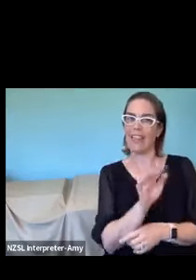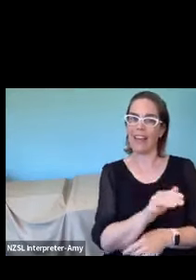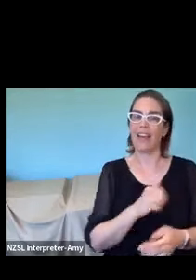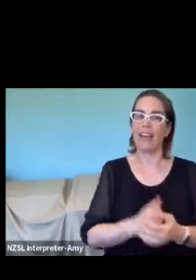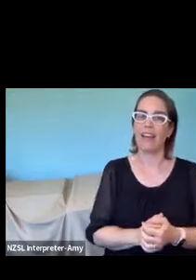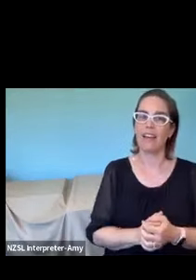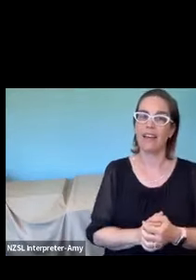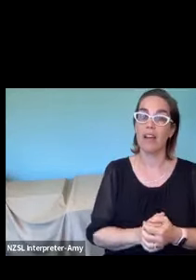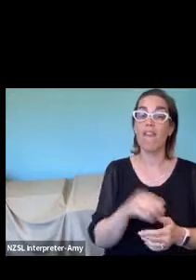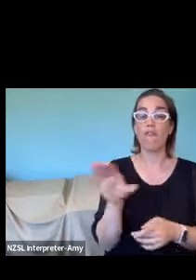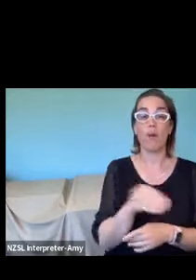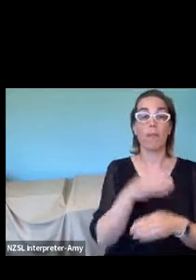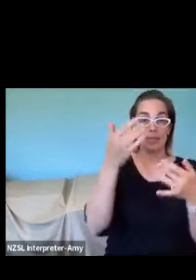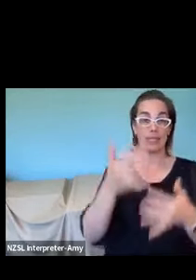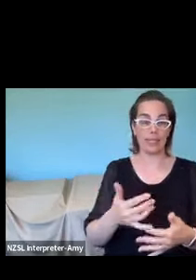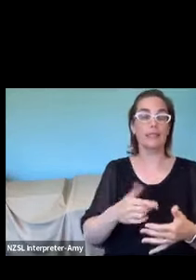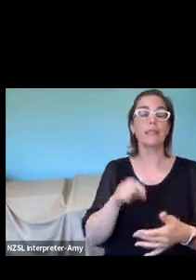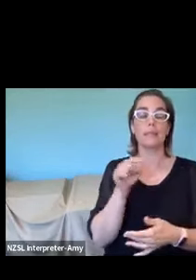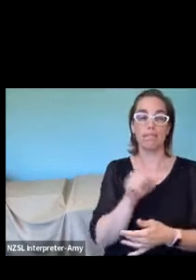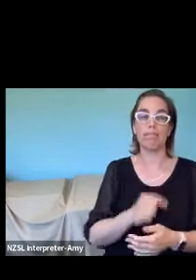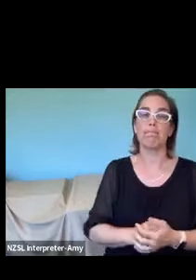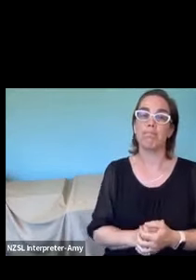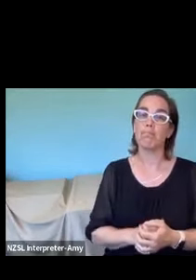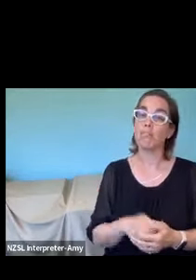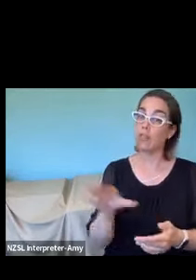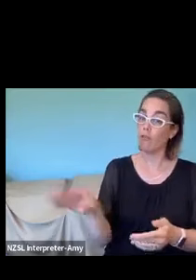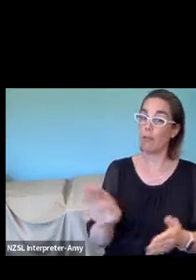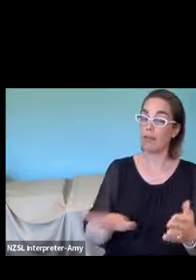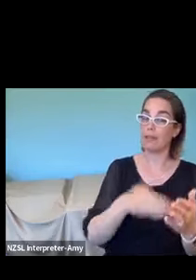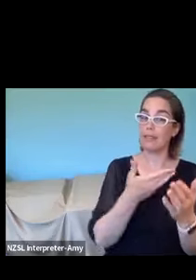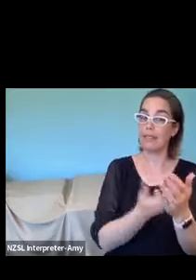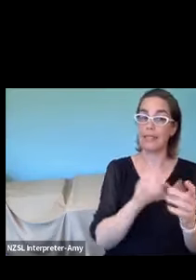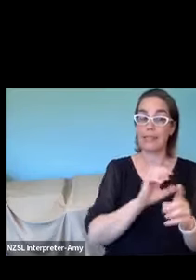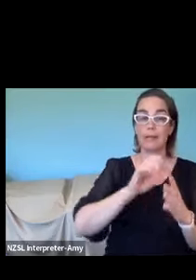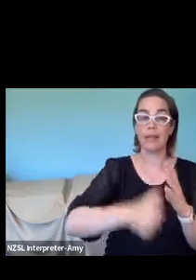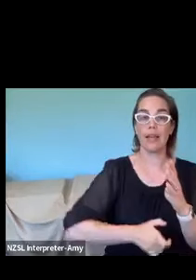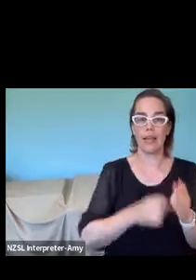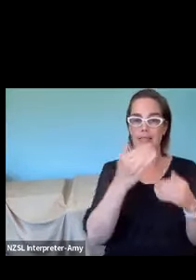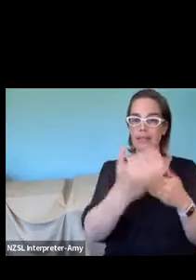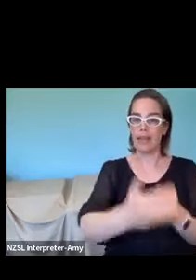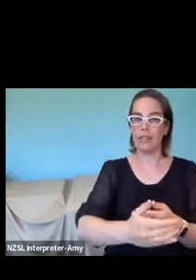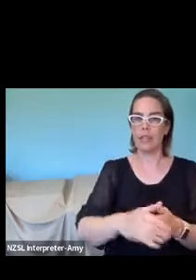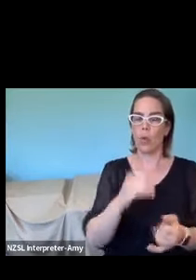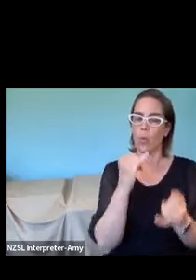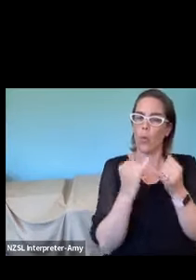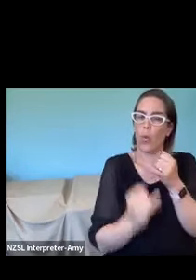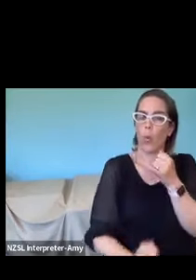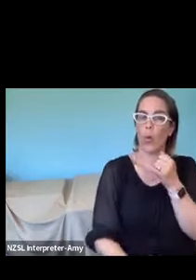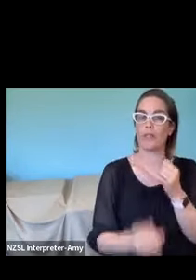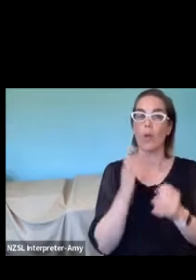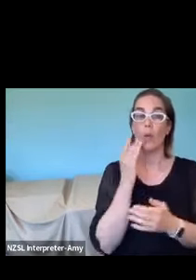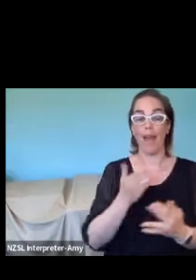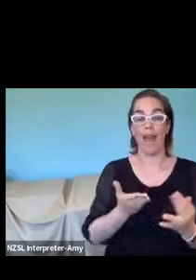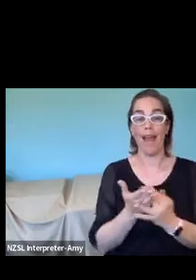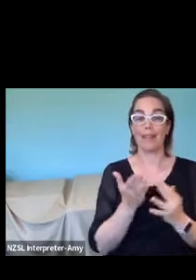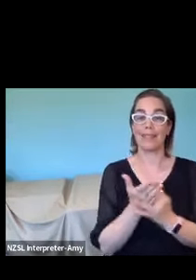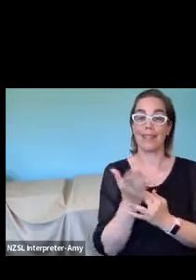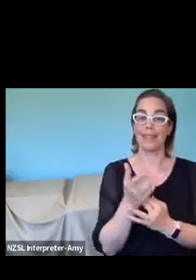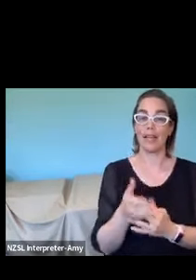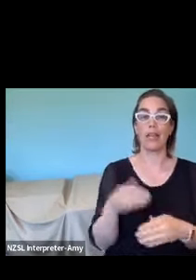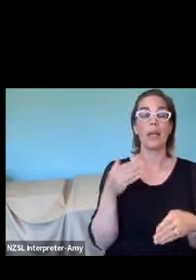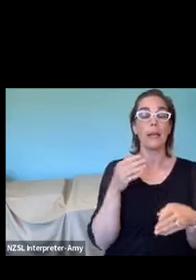the submission, the disability sector is one of the worst when it comes to accessing employment, and